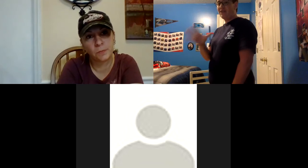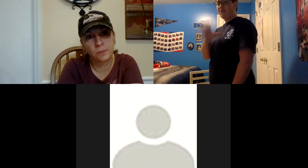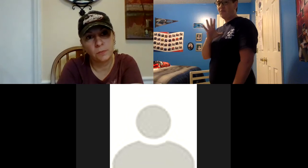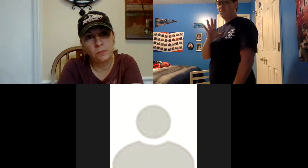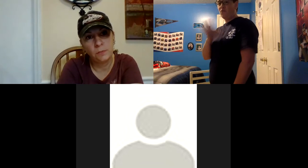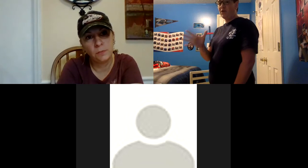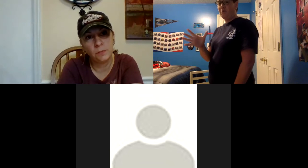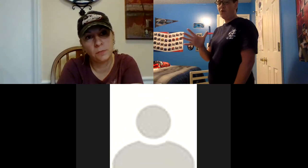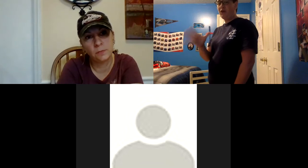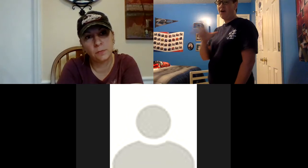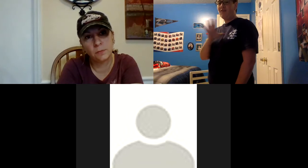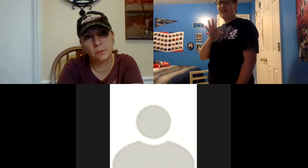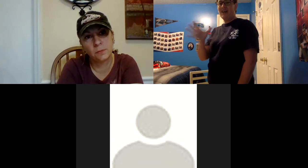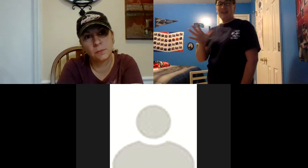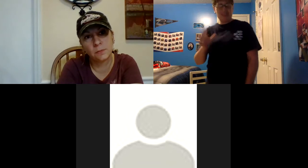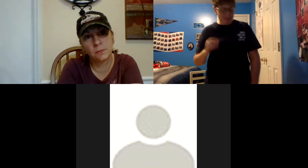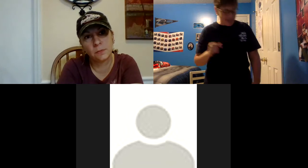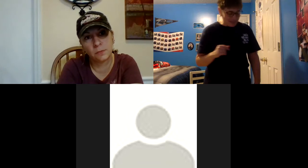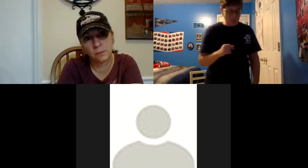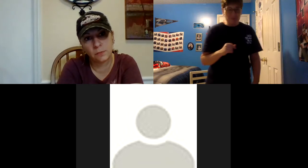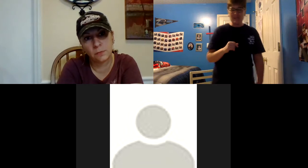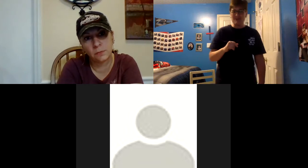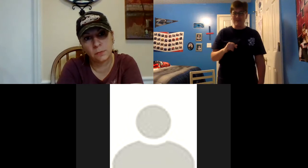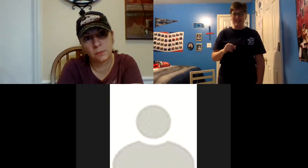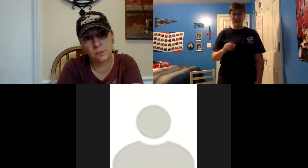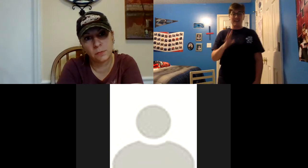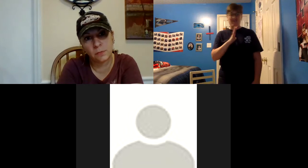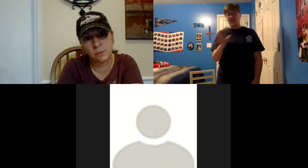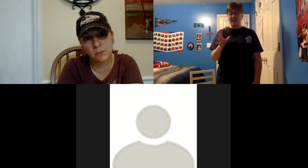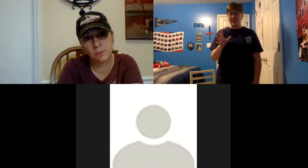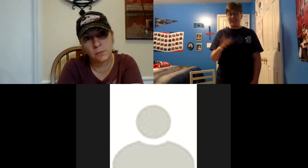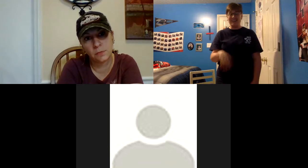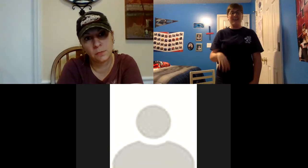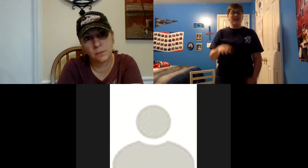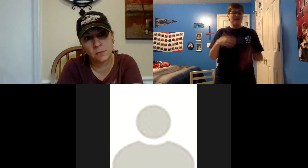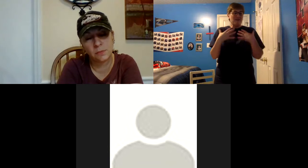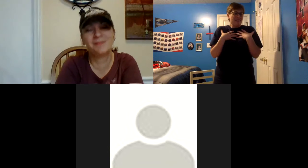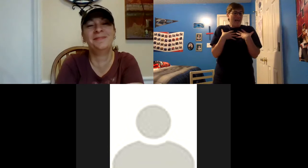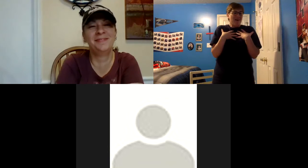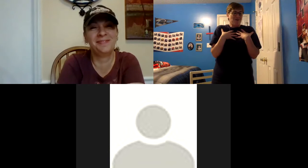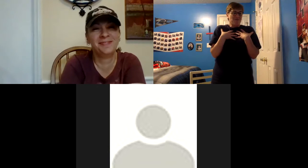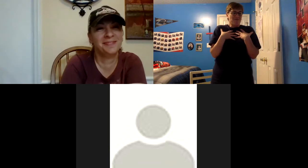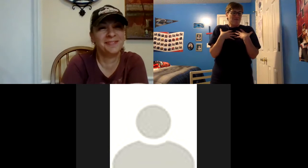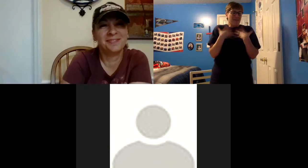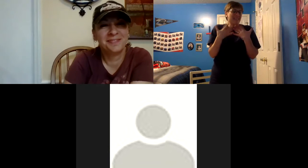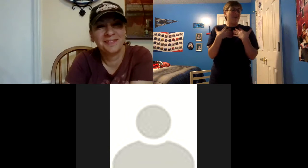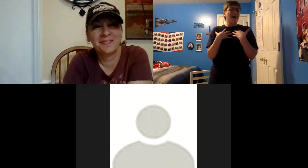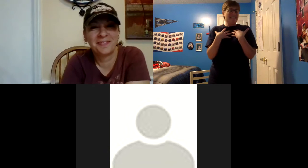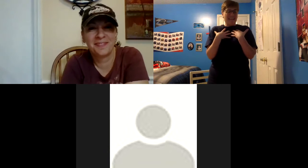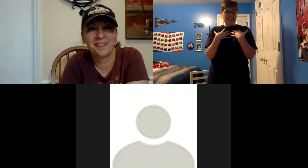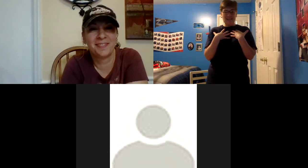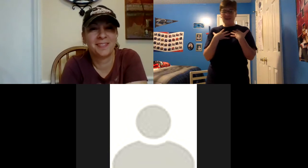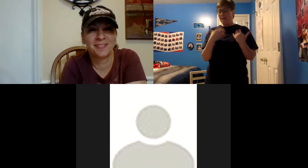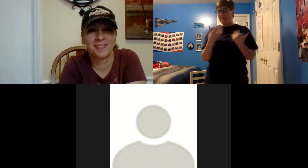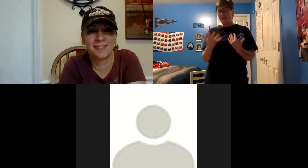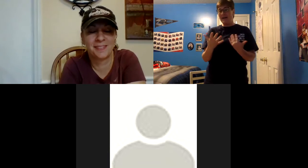have done where you pull it off. To me, that's almost like you're being cocky. Fine, is how I